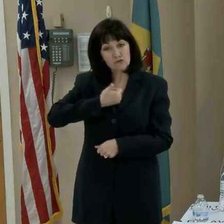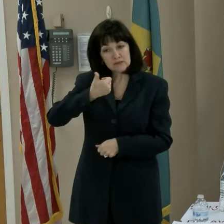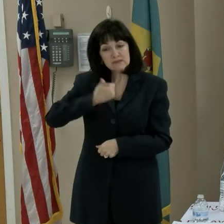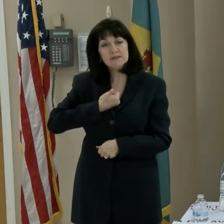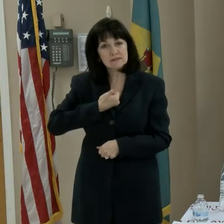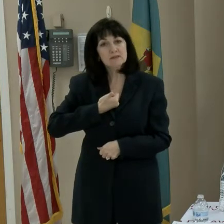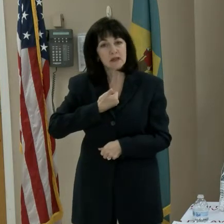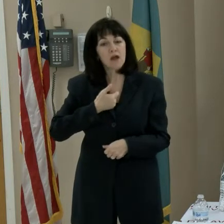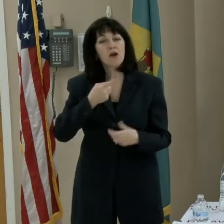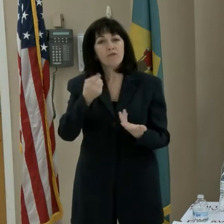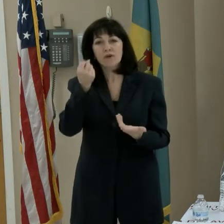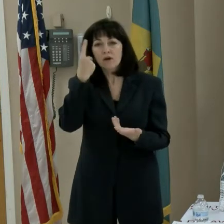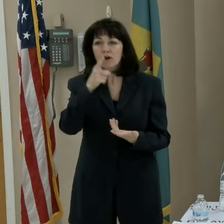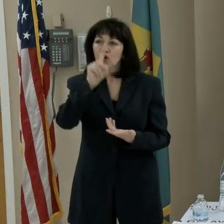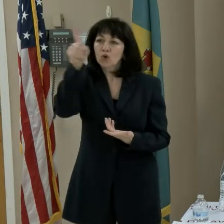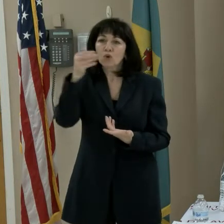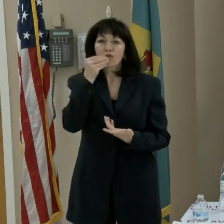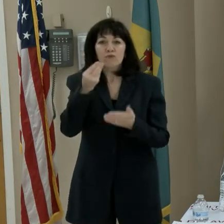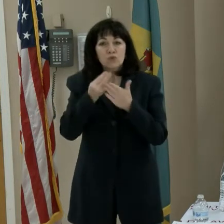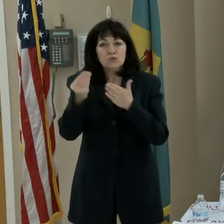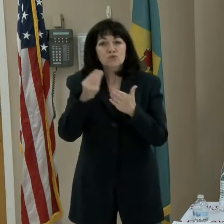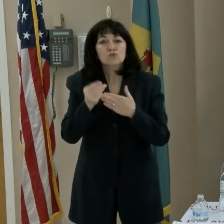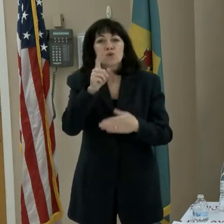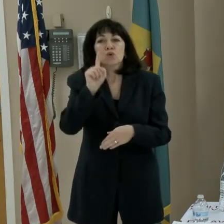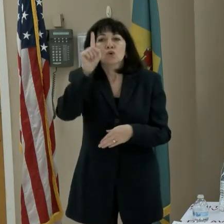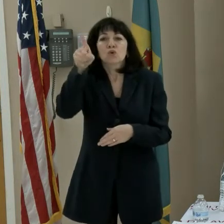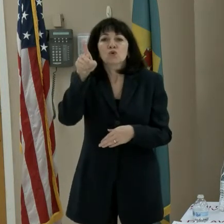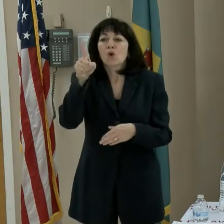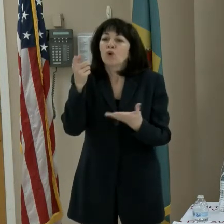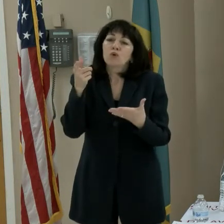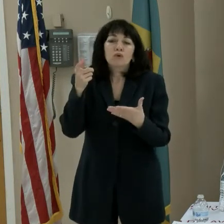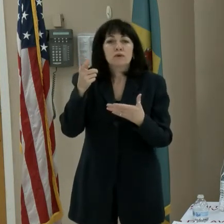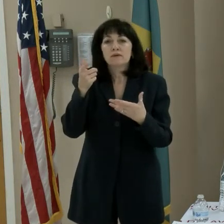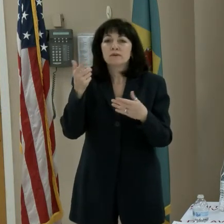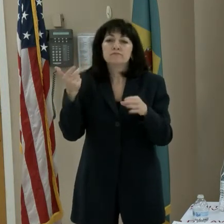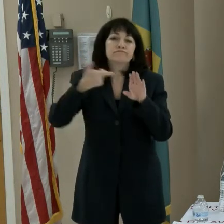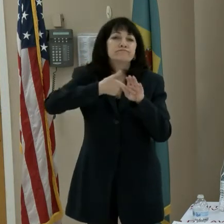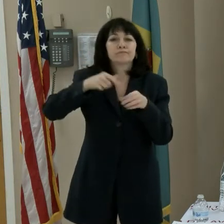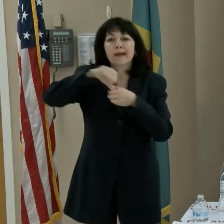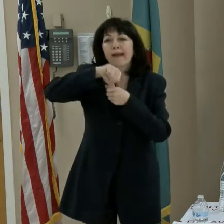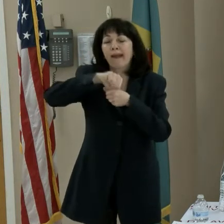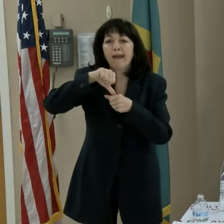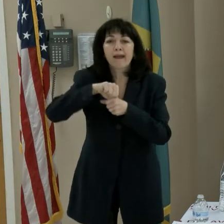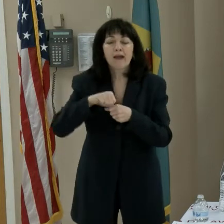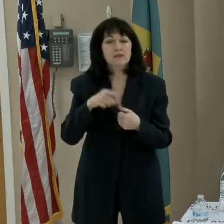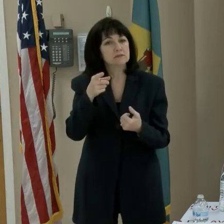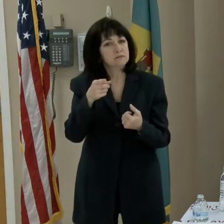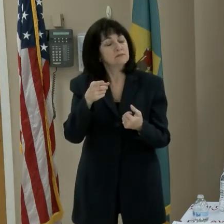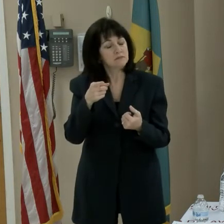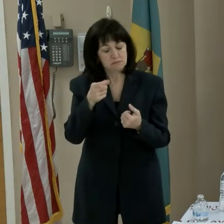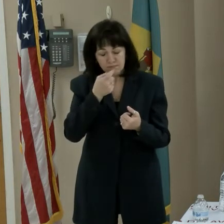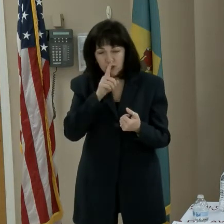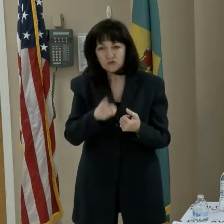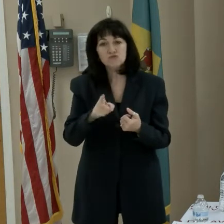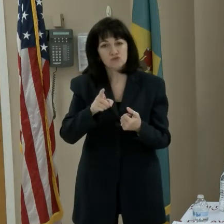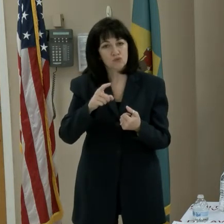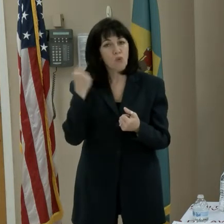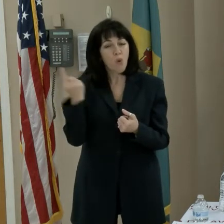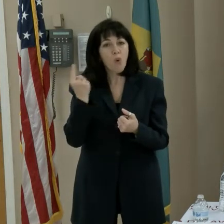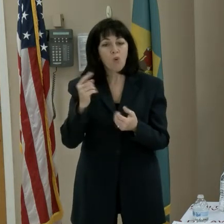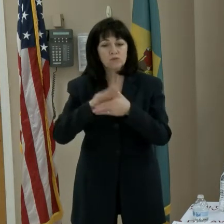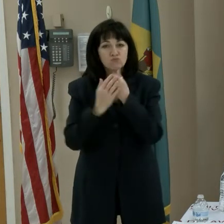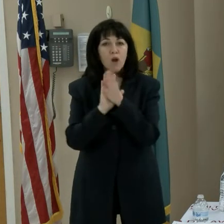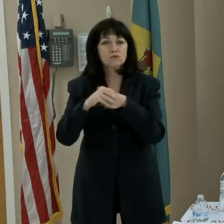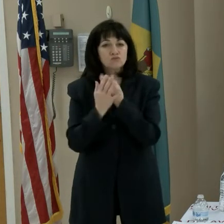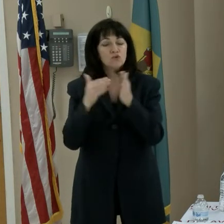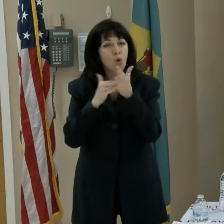business whether you're at the grocery store or running an errand, getting gas, to make sure you're washing your hands frequently. Yeah. What other questions do we Can you have?